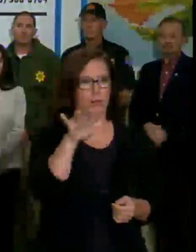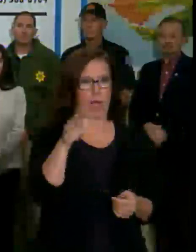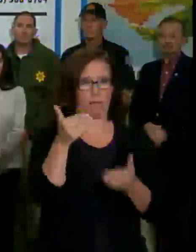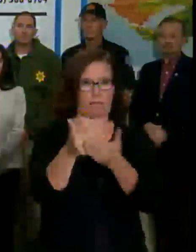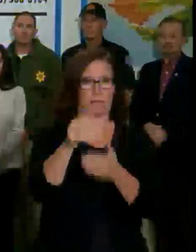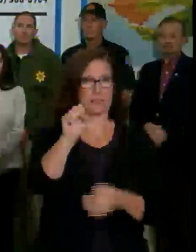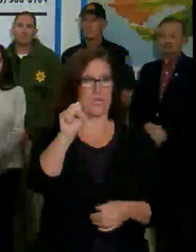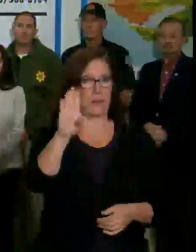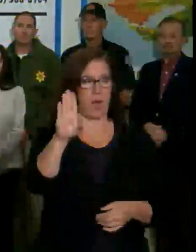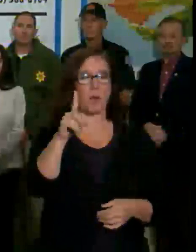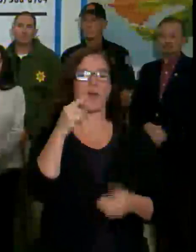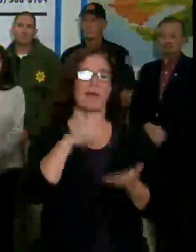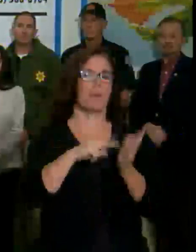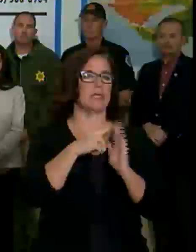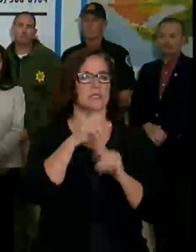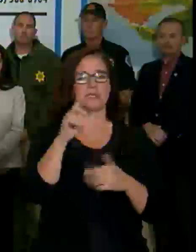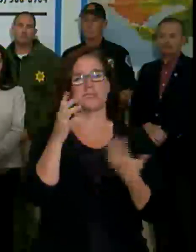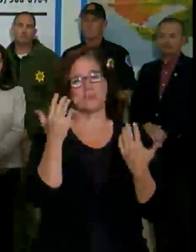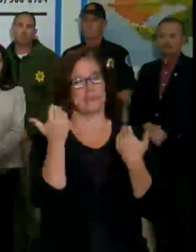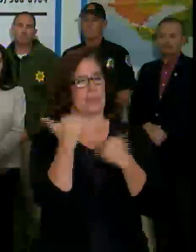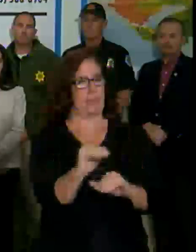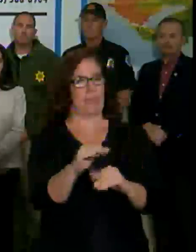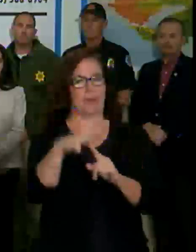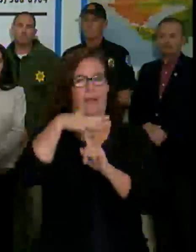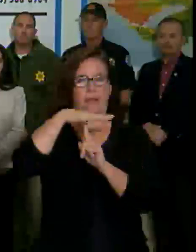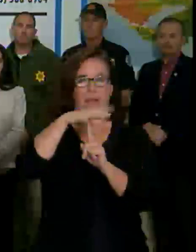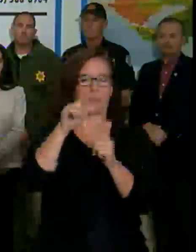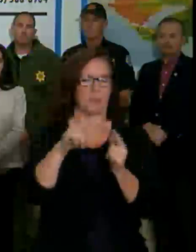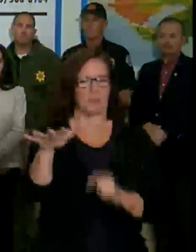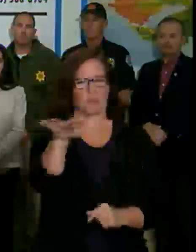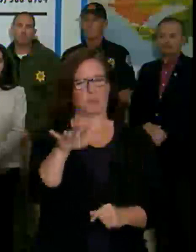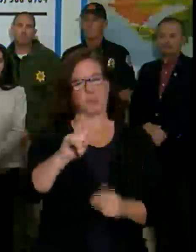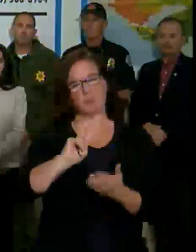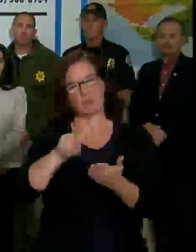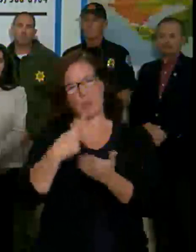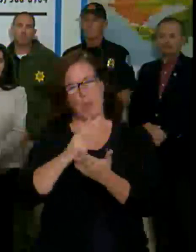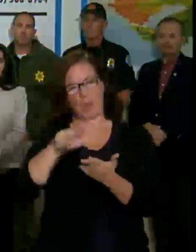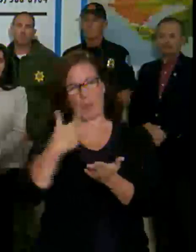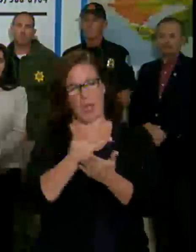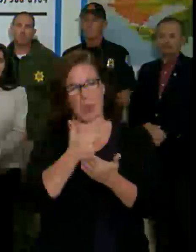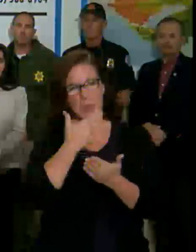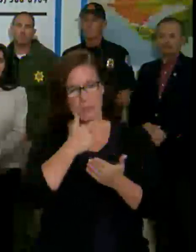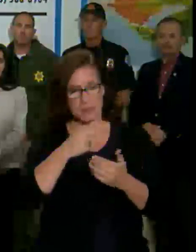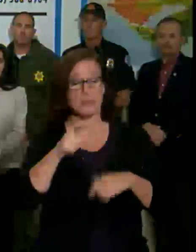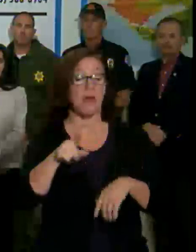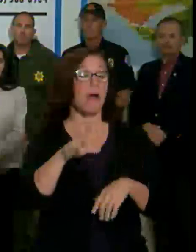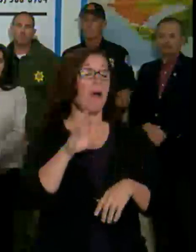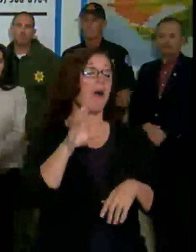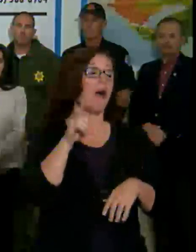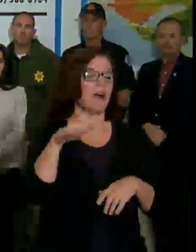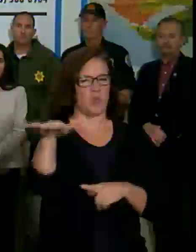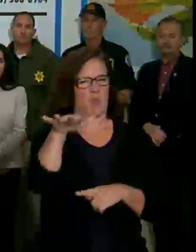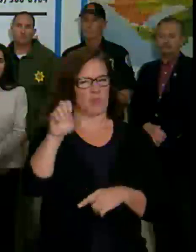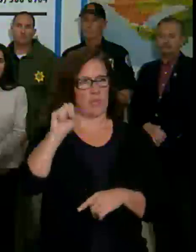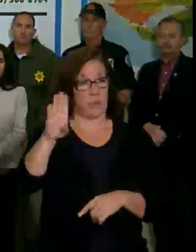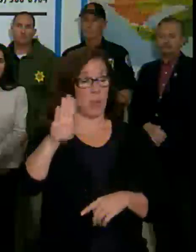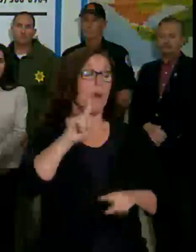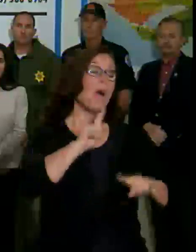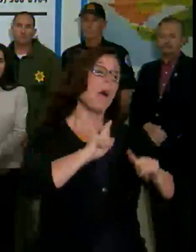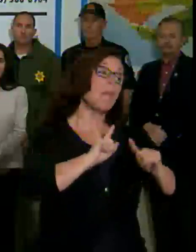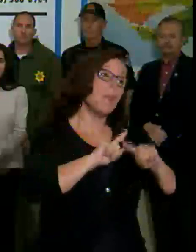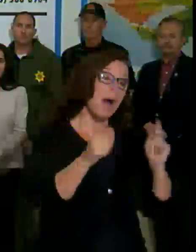the helicopter operations to about a couple hours in Santa Barbara zone, but that opened up opportunities to use our aviation